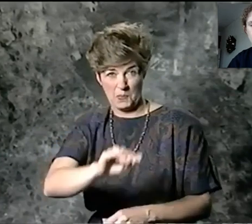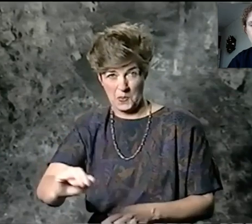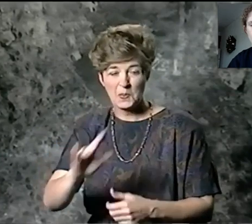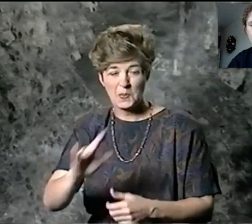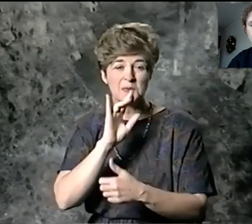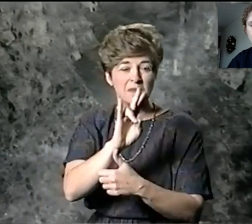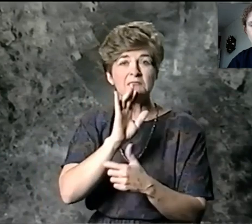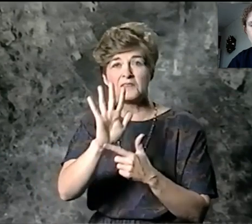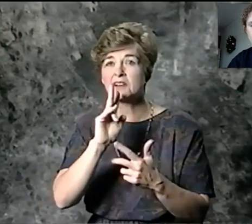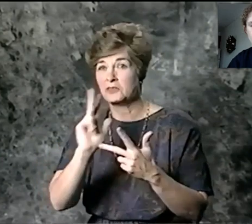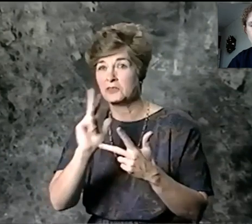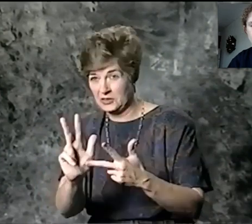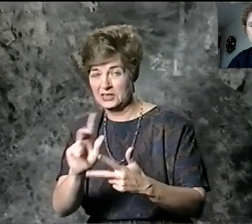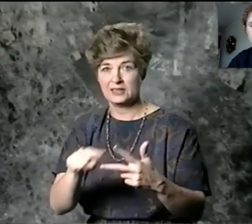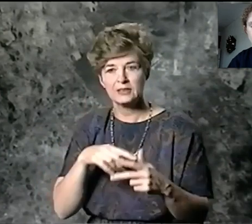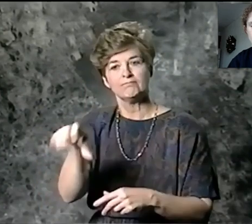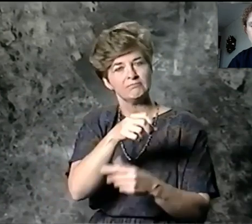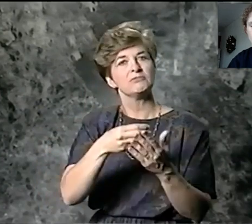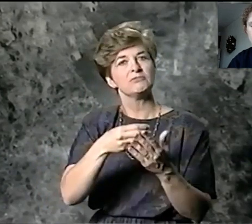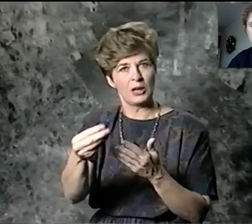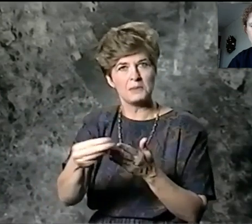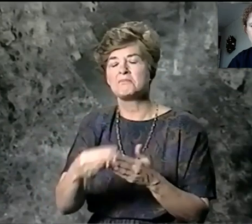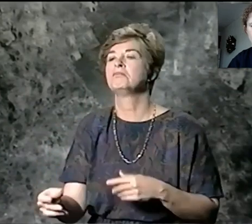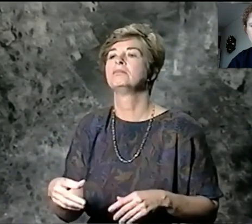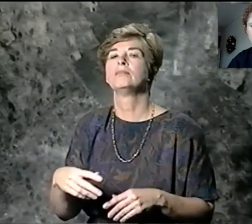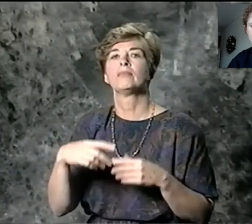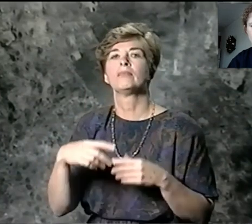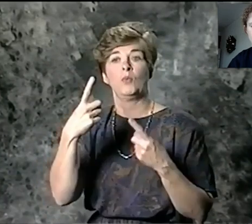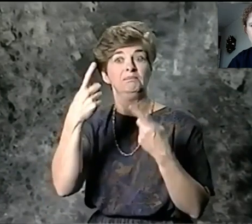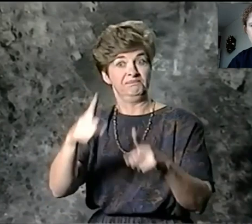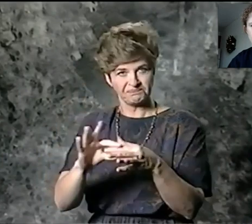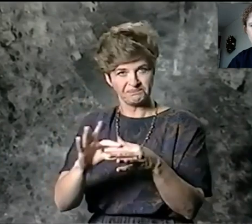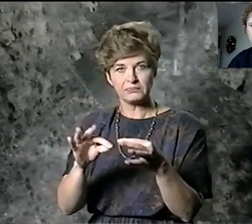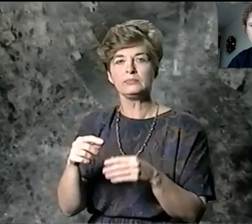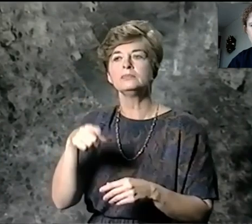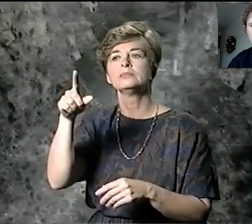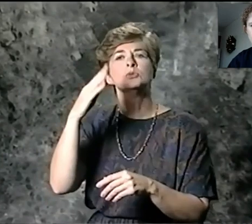So, I have 3 kids. 8, 6, and 3.